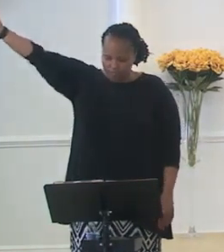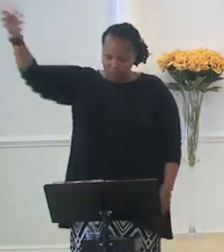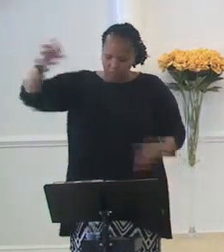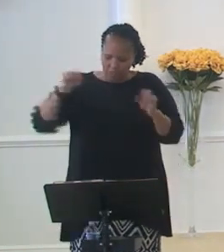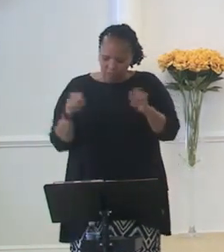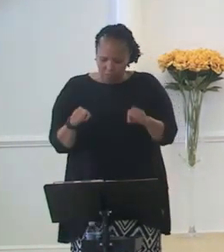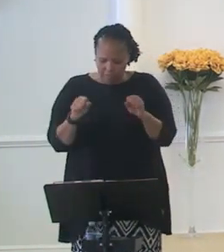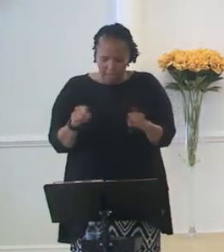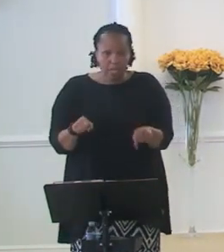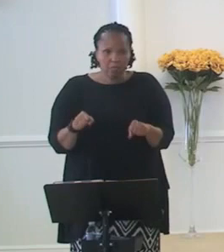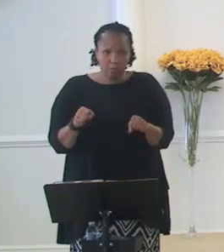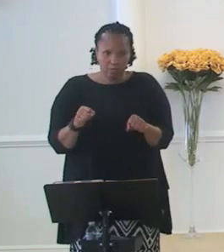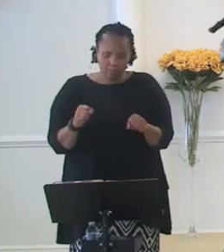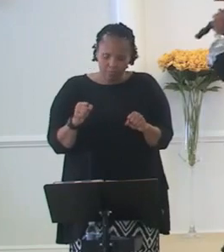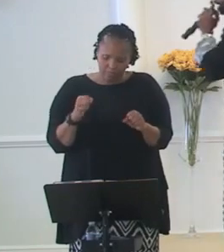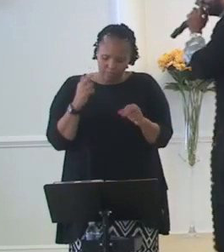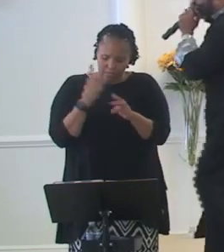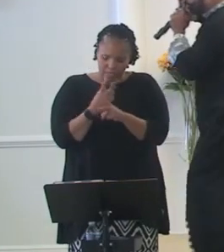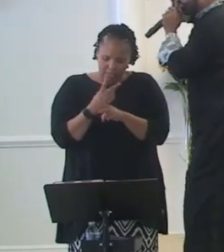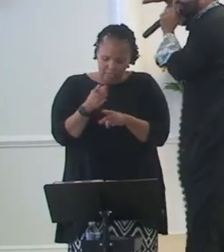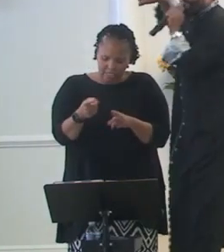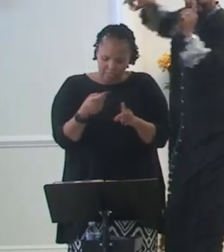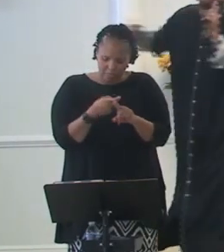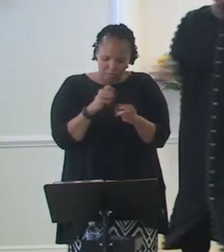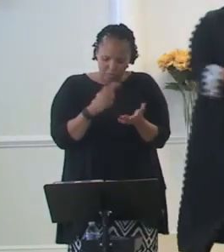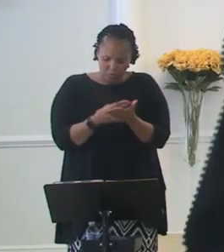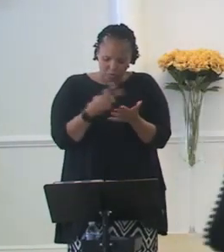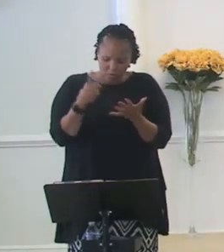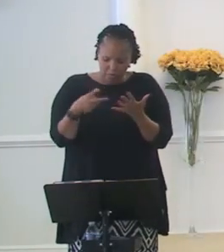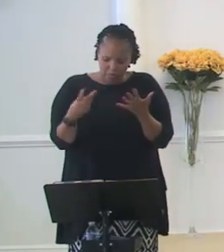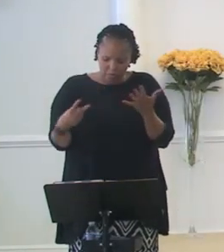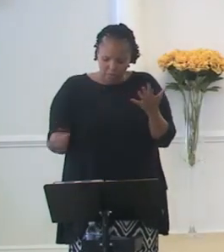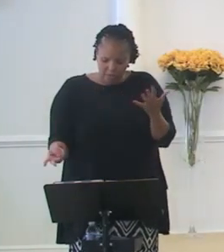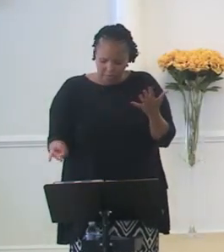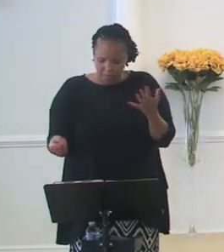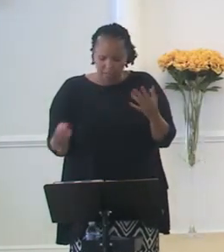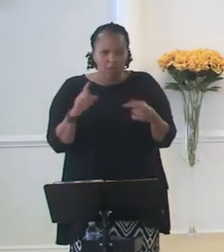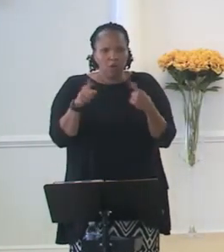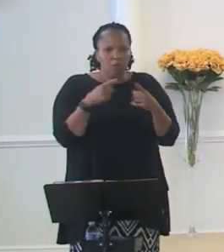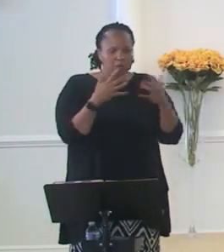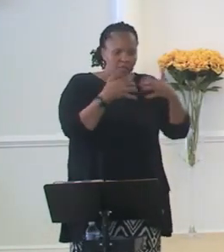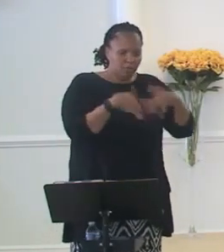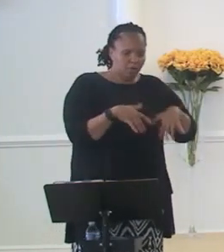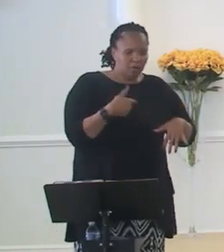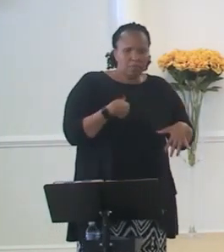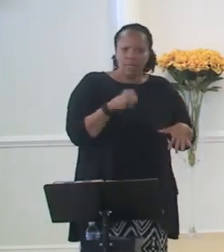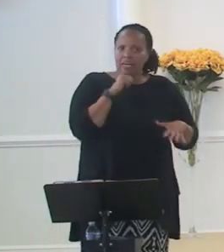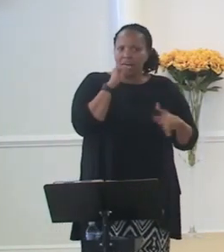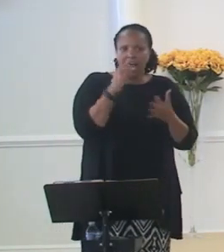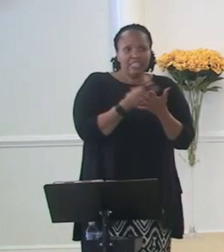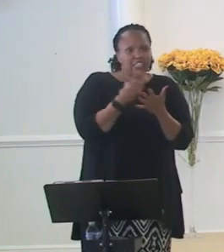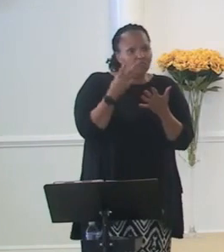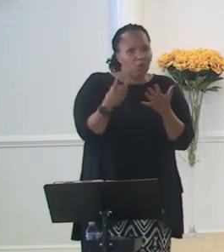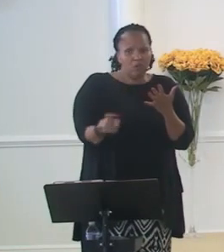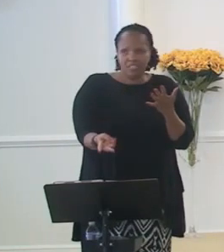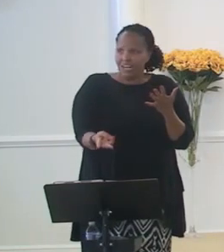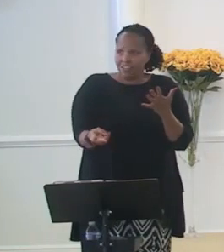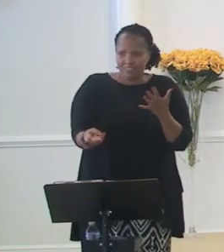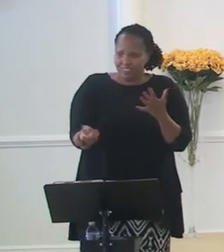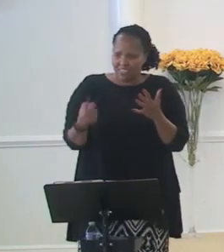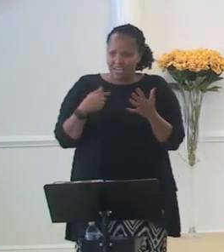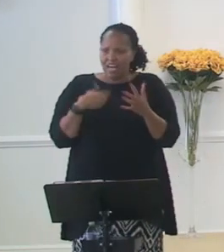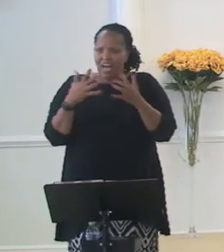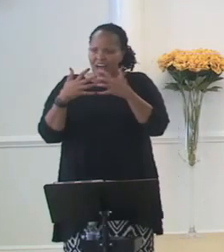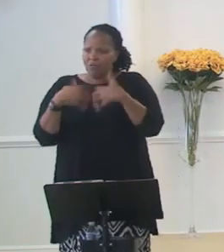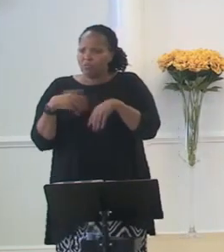who is able to keep you. When he broke me down, I didn't fall down. I was